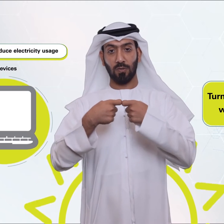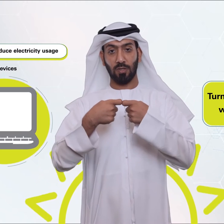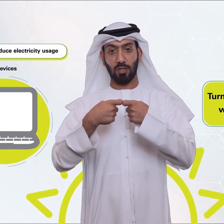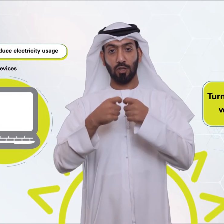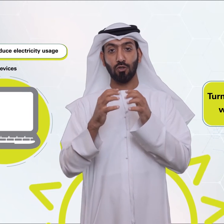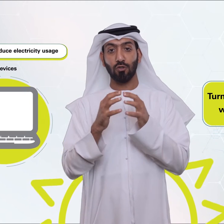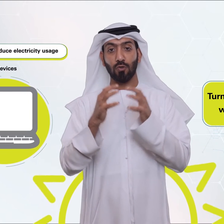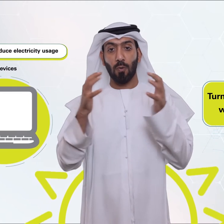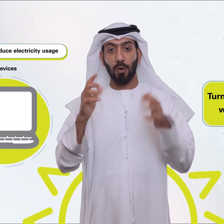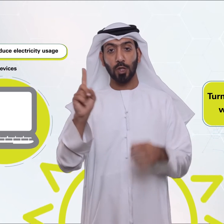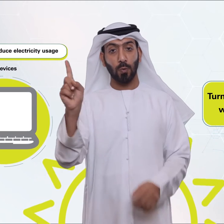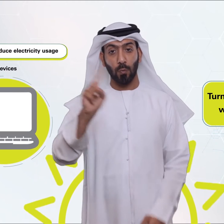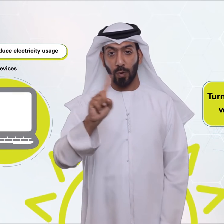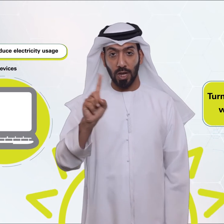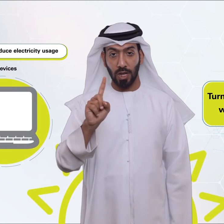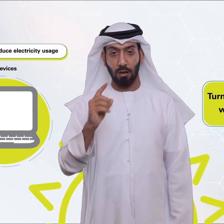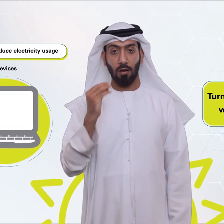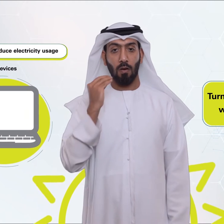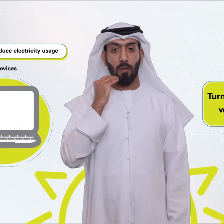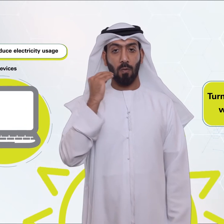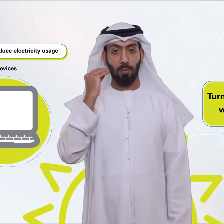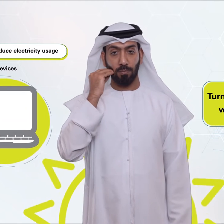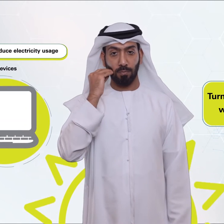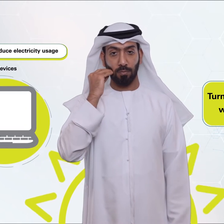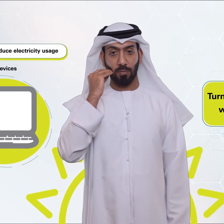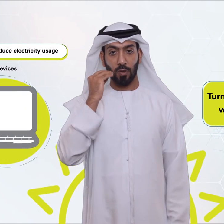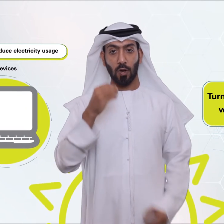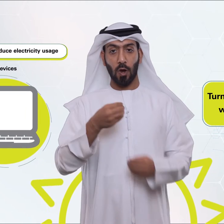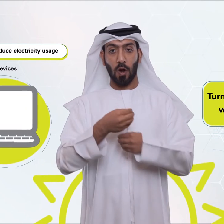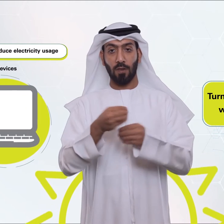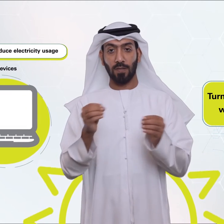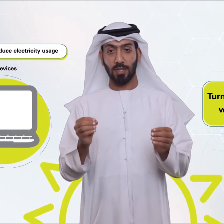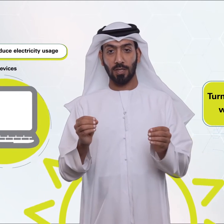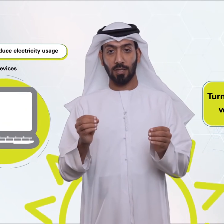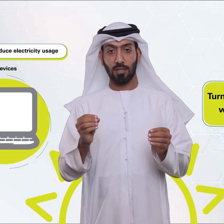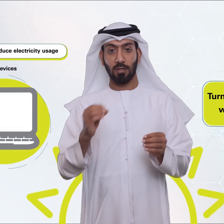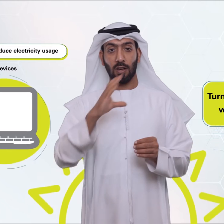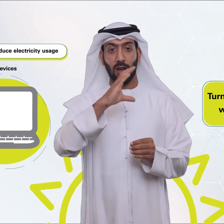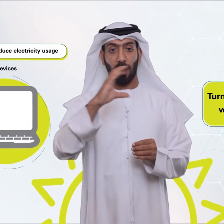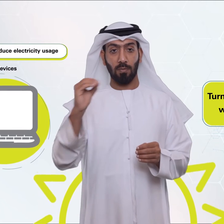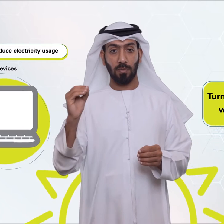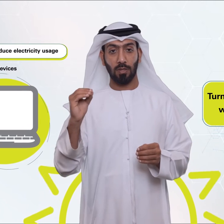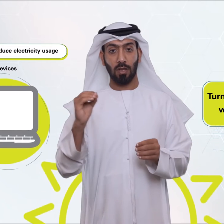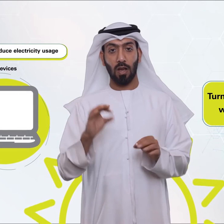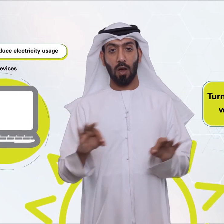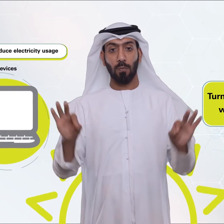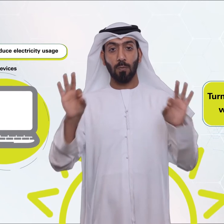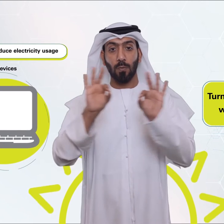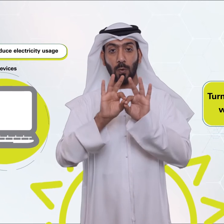computer when not in use. Computers are one of the devices that consume a large amount of electrical energy